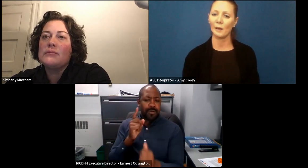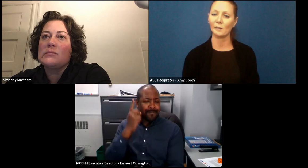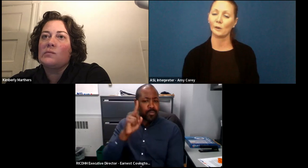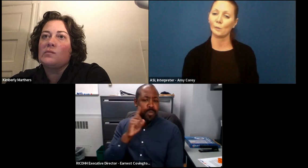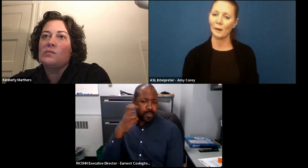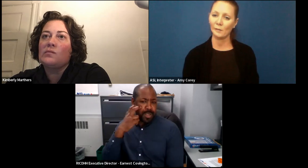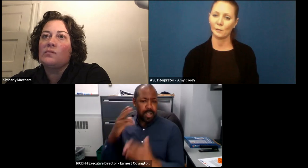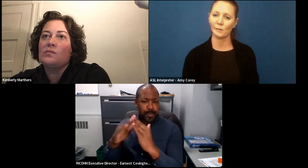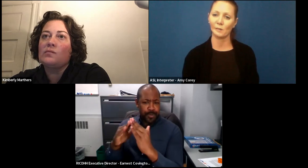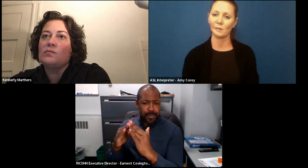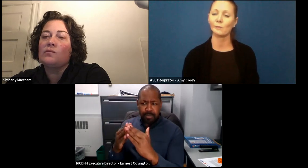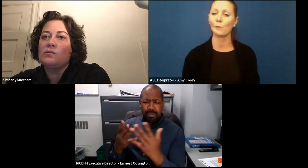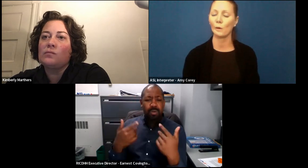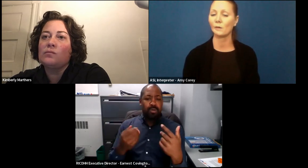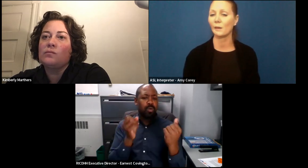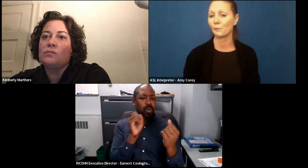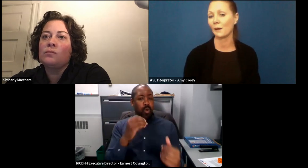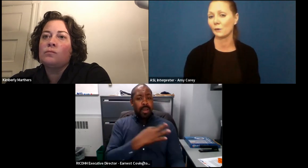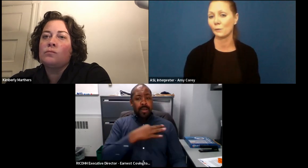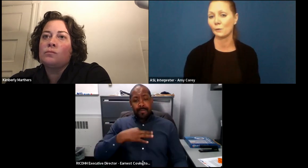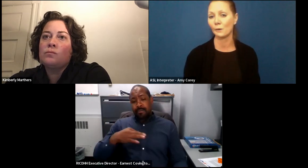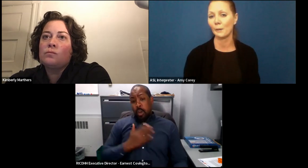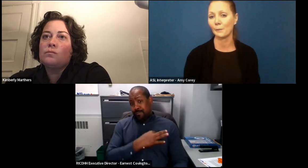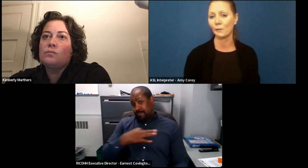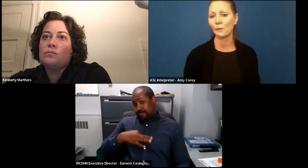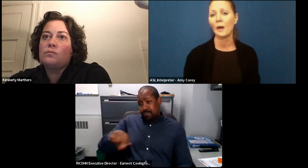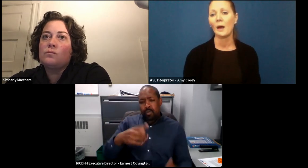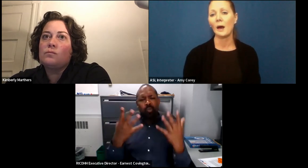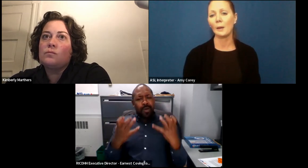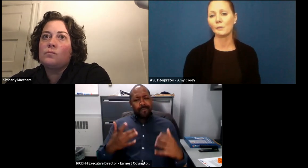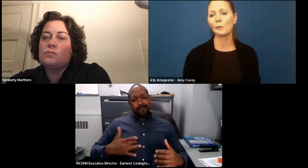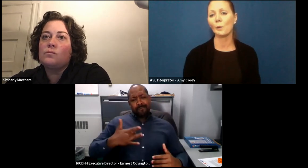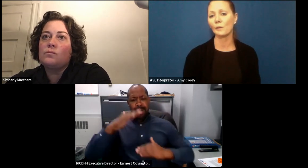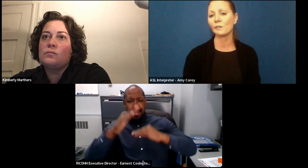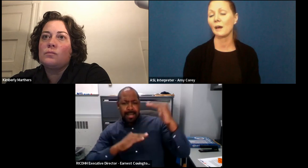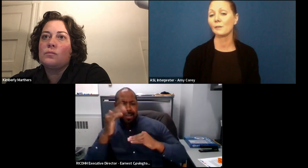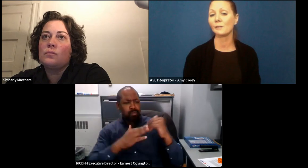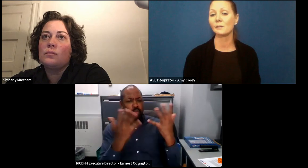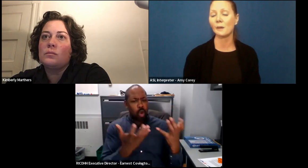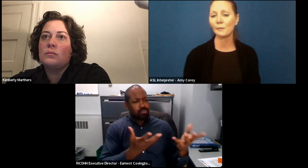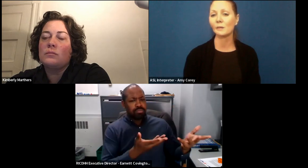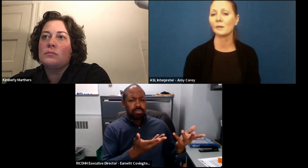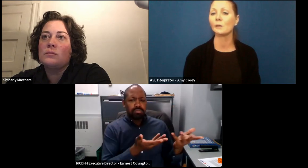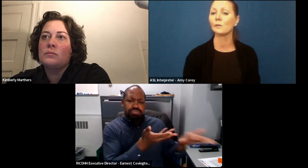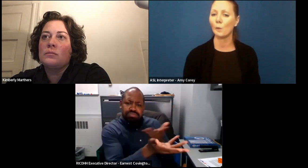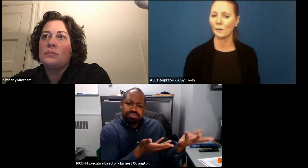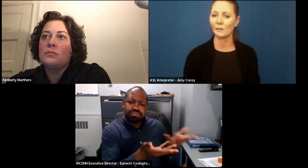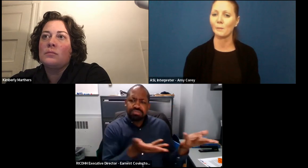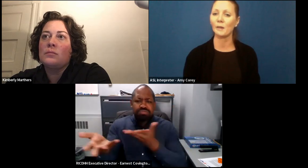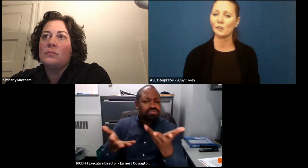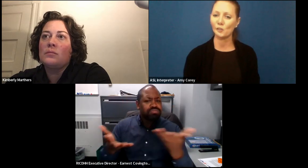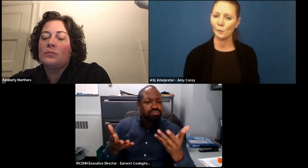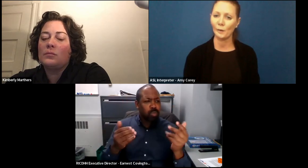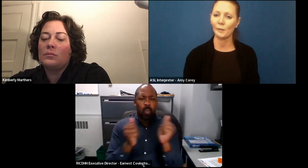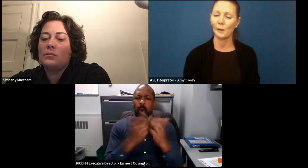can provide the correct services for deaf blind community members. So our staff is definitely focused